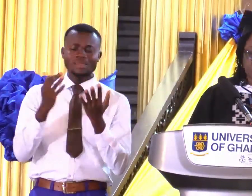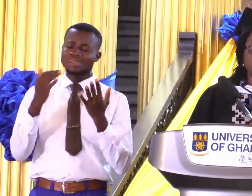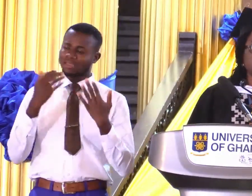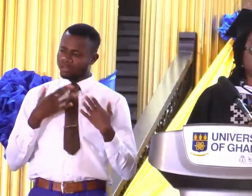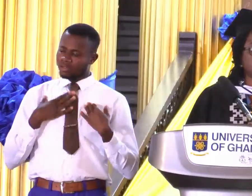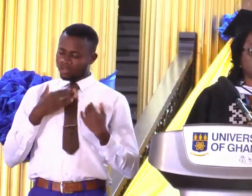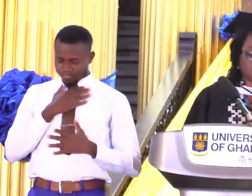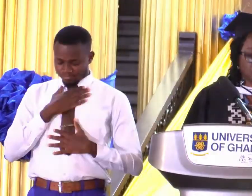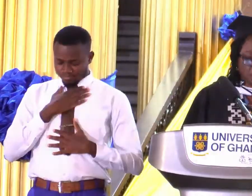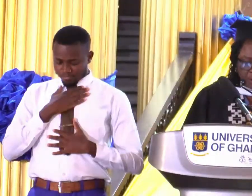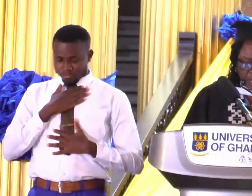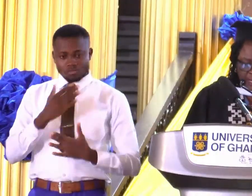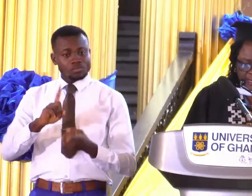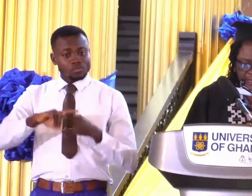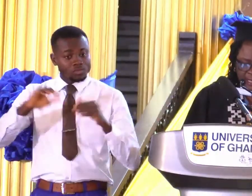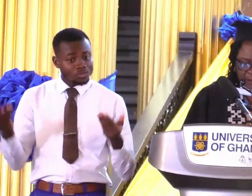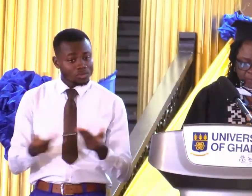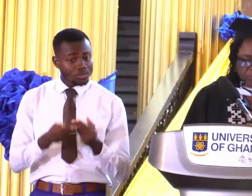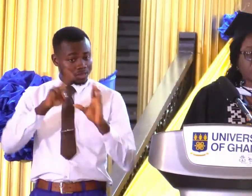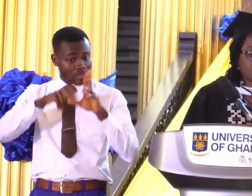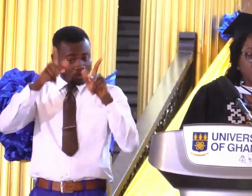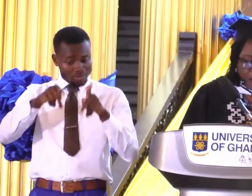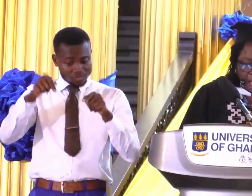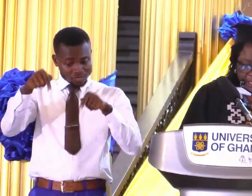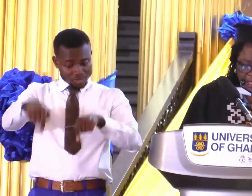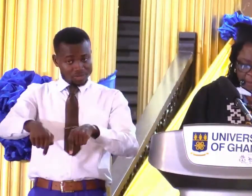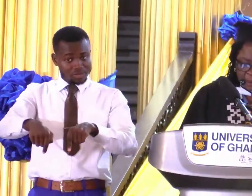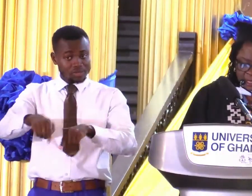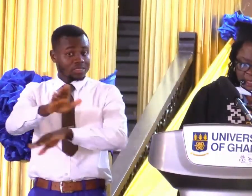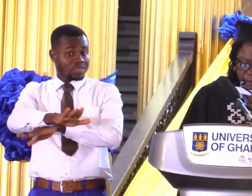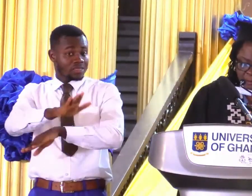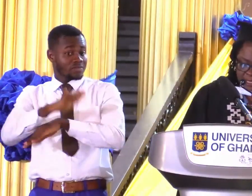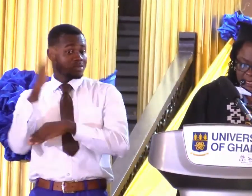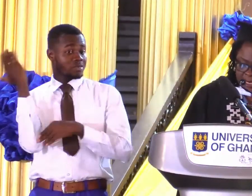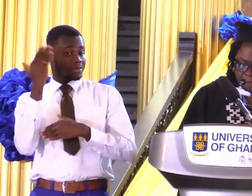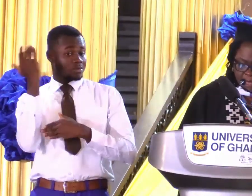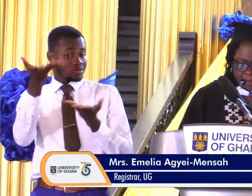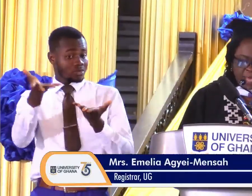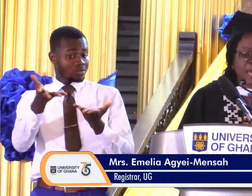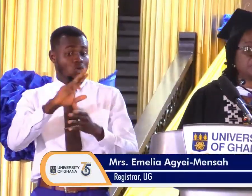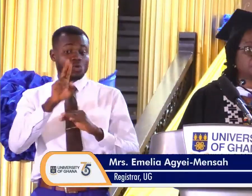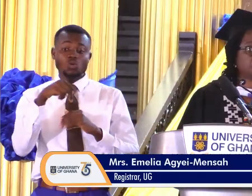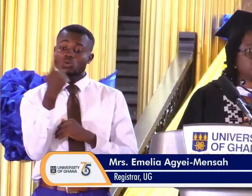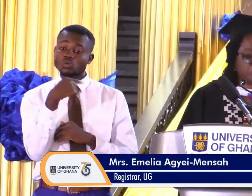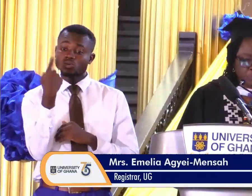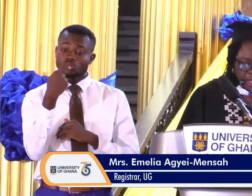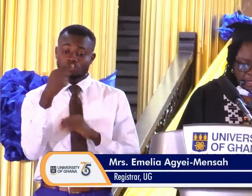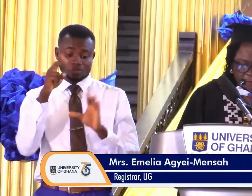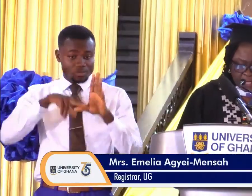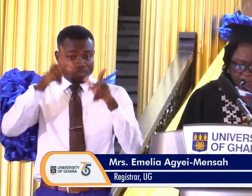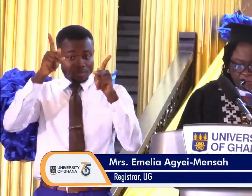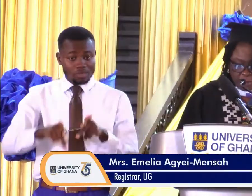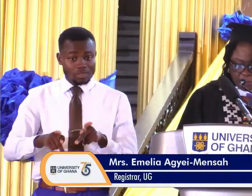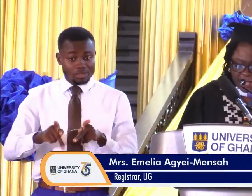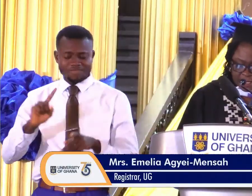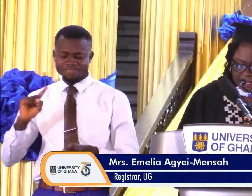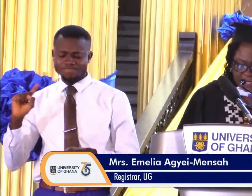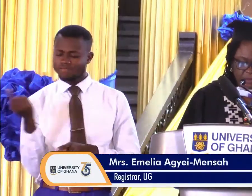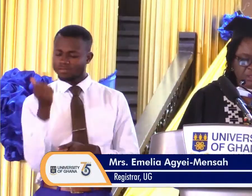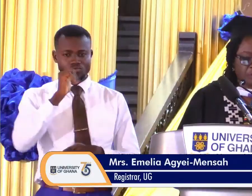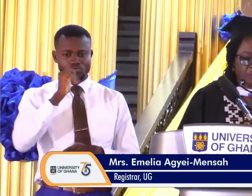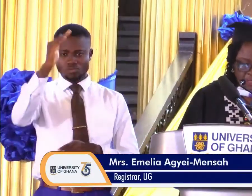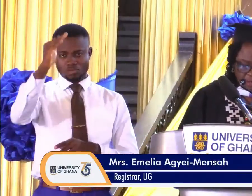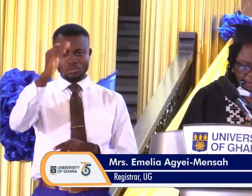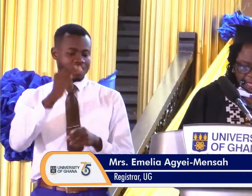chairperson for today's inaugural lecture. Our chairperson is Professor Nana Appiah-Opong, the first female vice-chancellor